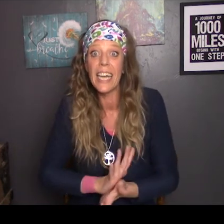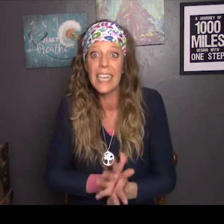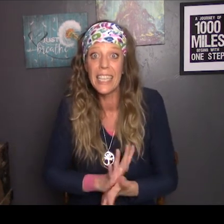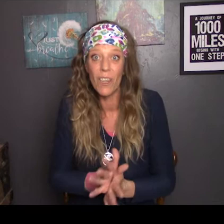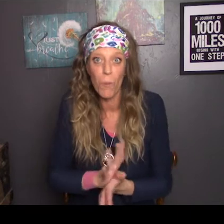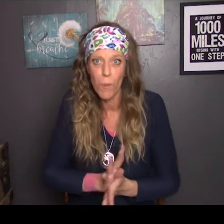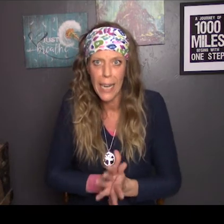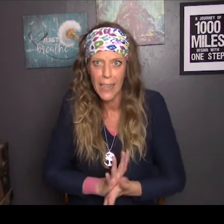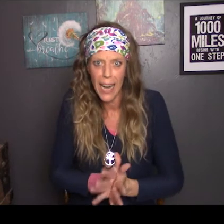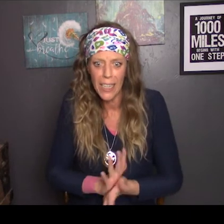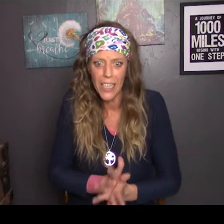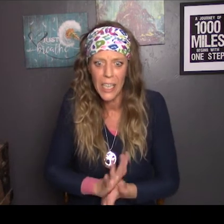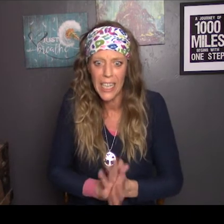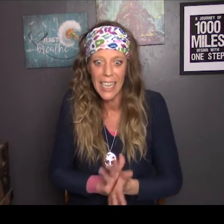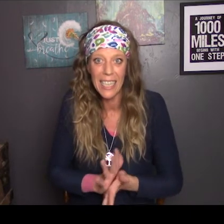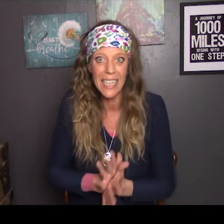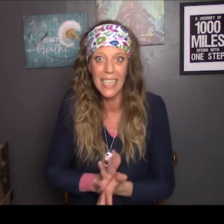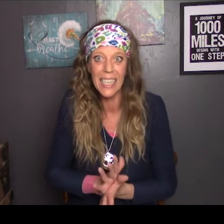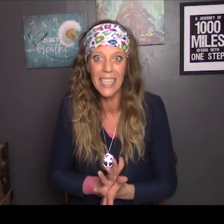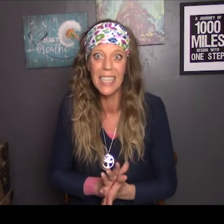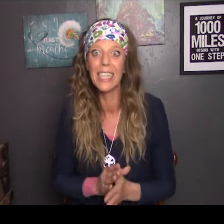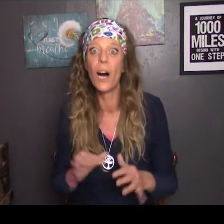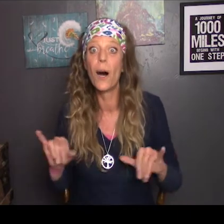Cheese. Great, that cheese.